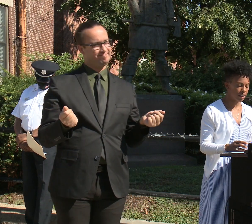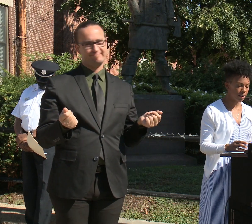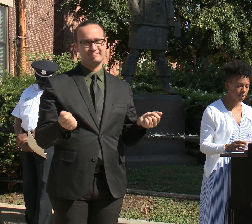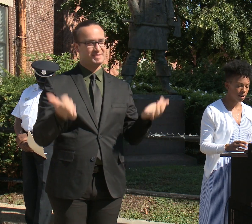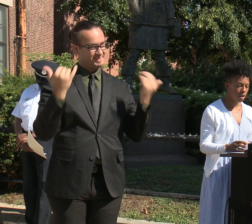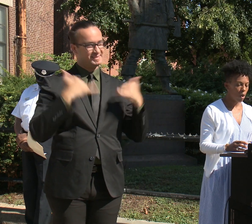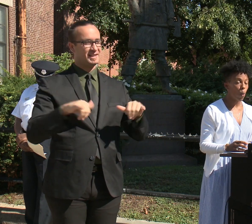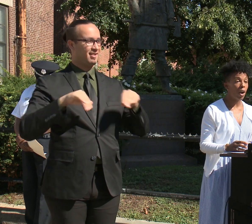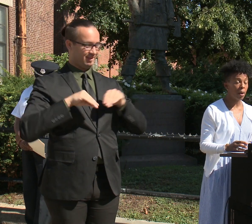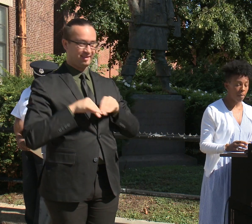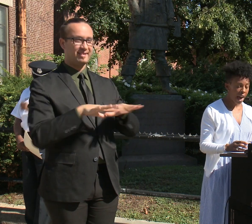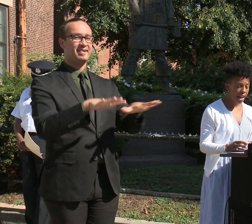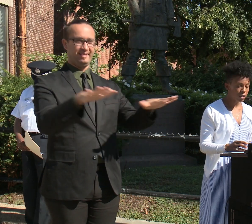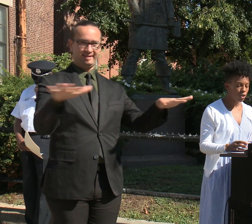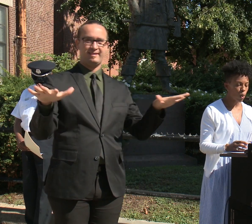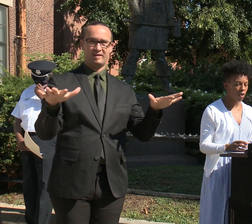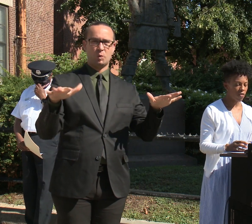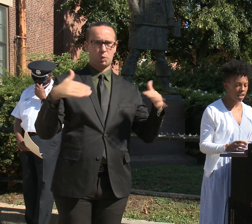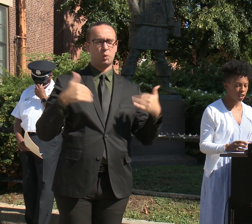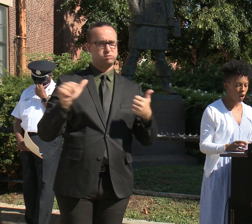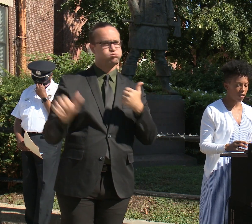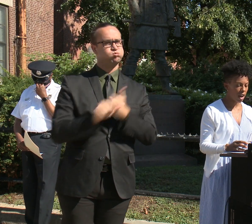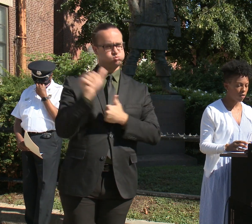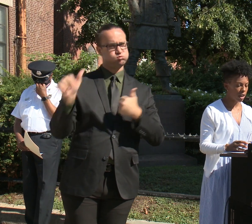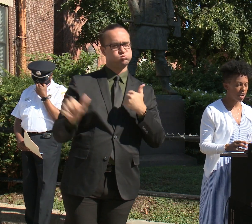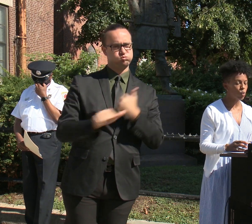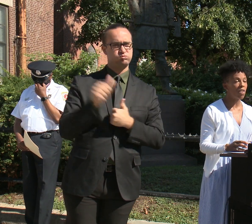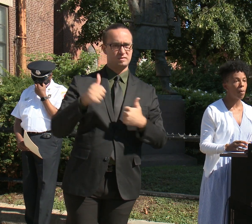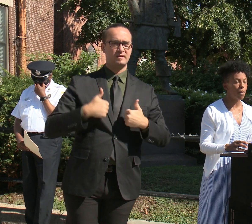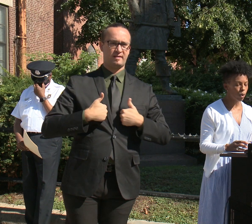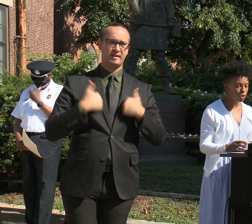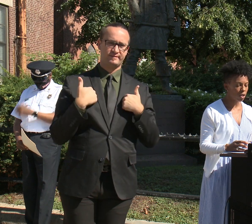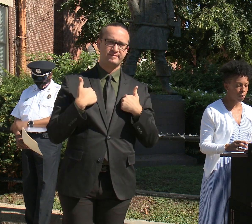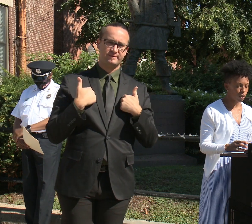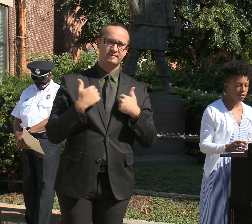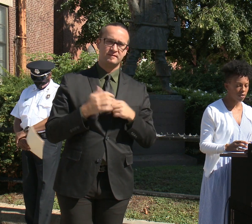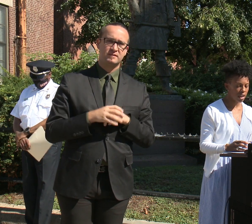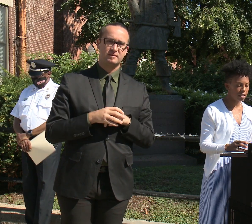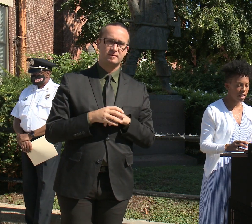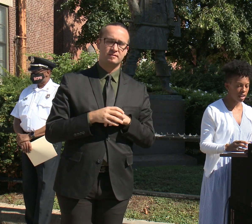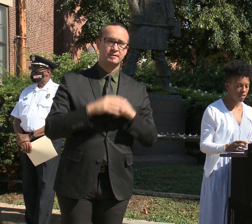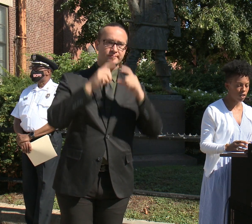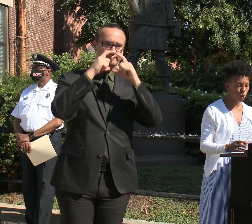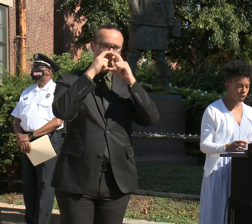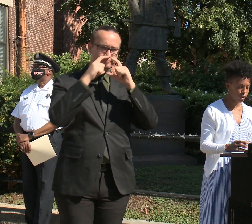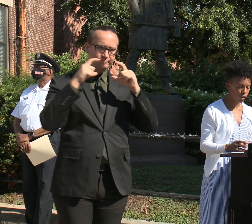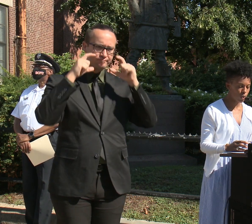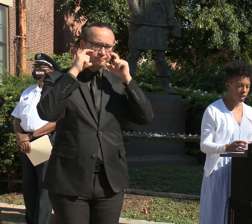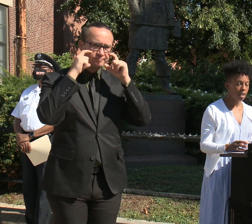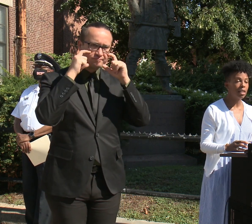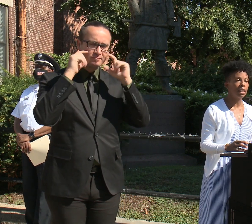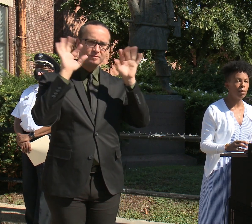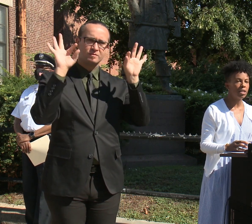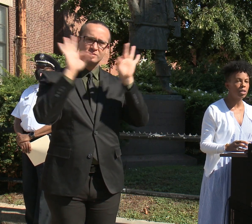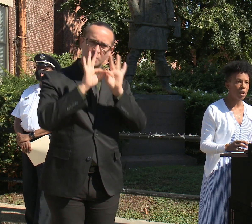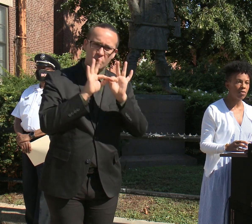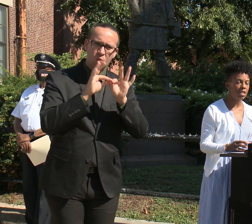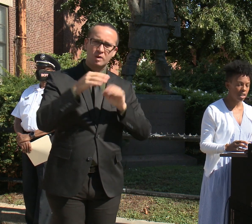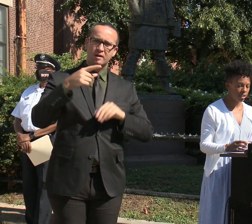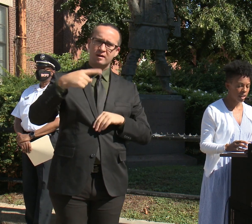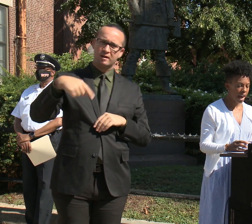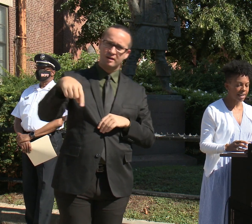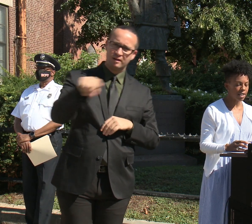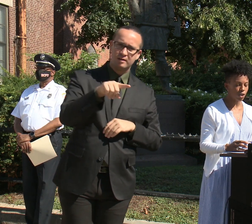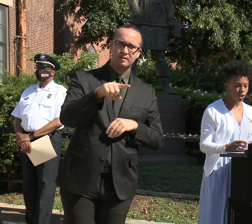city resident. Wearing a mask or face cloth covering is one of the most important things an individual can do to limit the spread